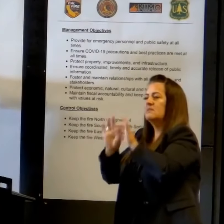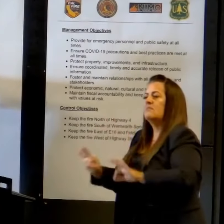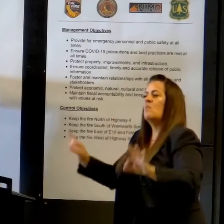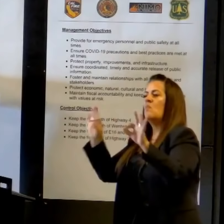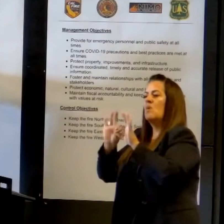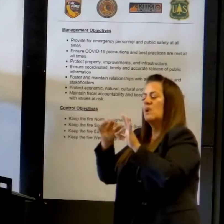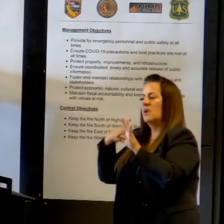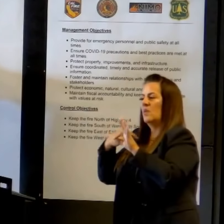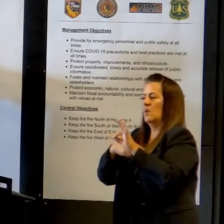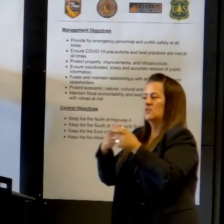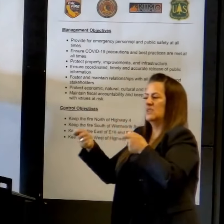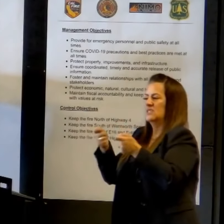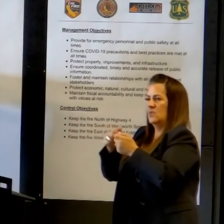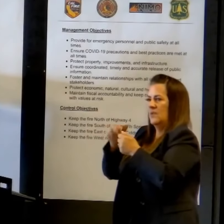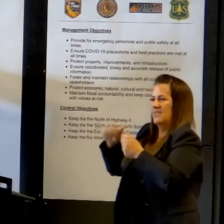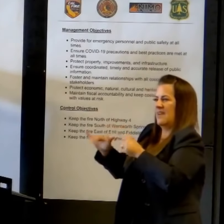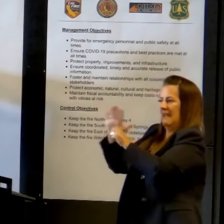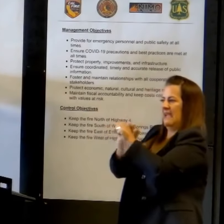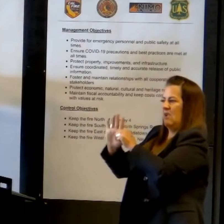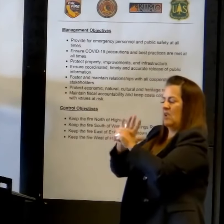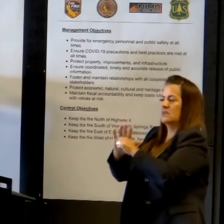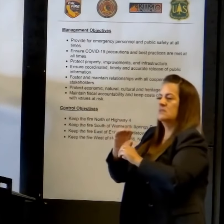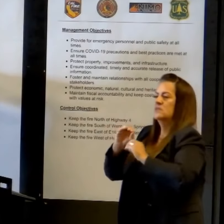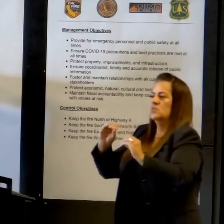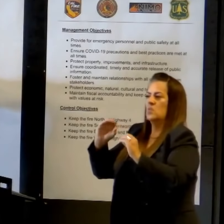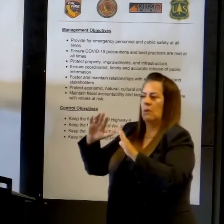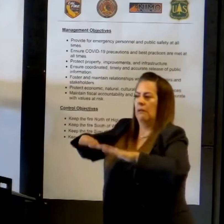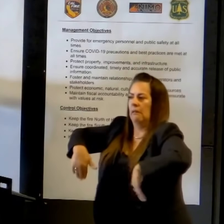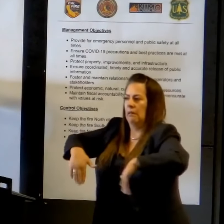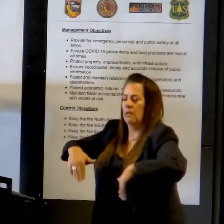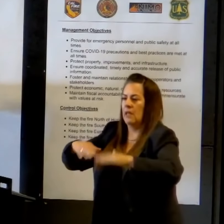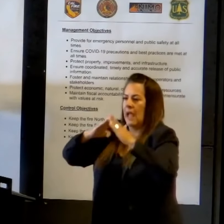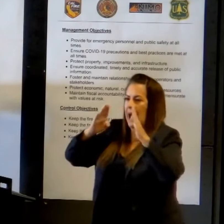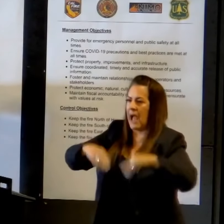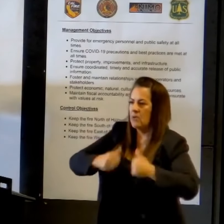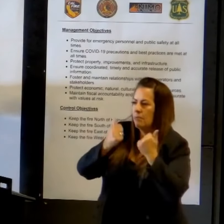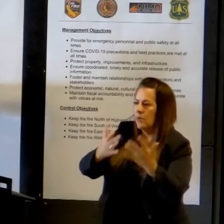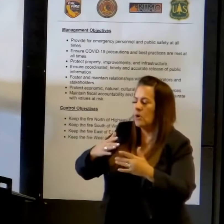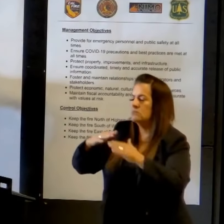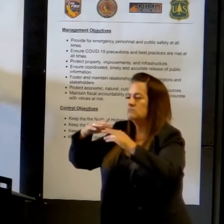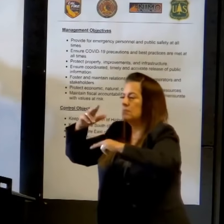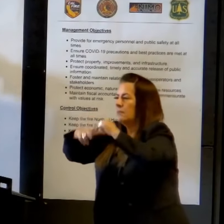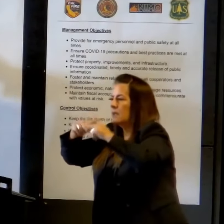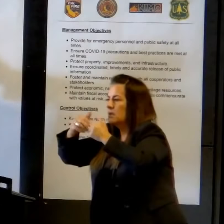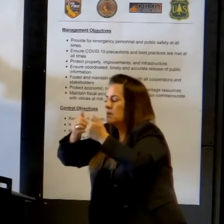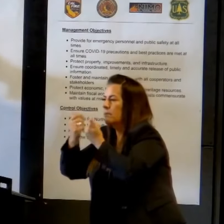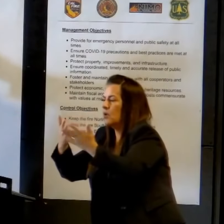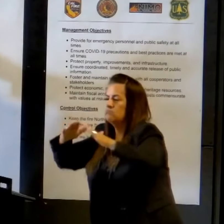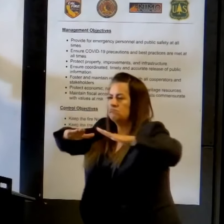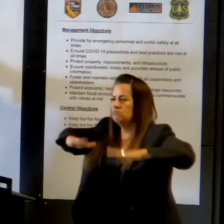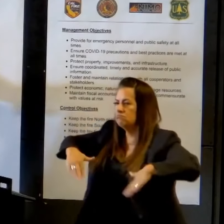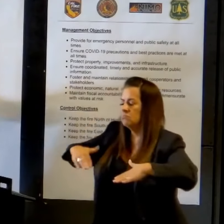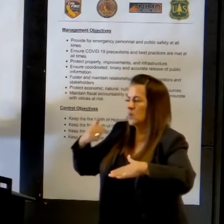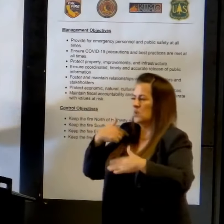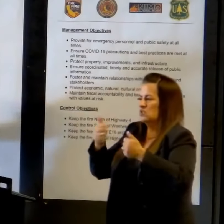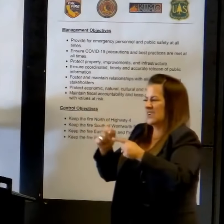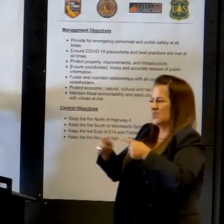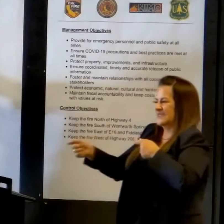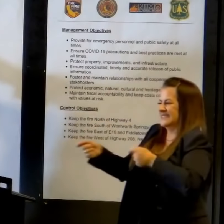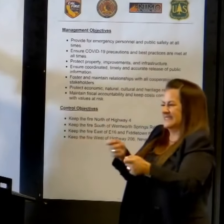right there. As of right now, we haven't had any structure damage to any of these homes in there. We're continuing that fire to the east, trying to corral it out